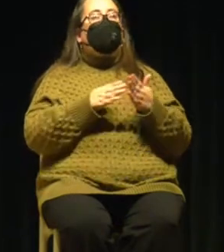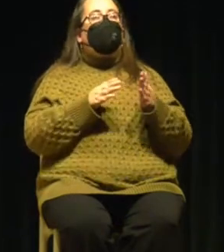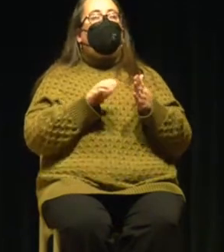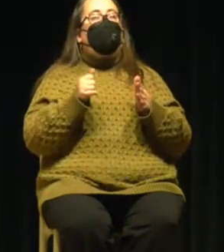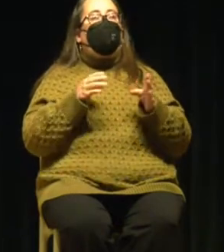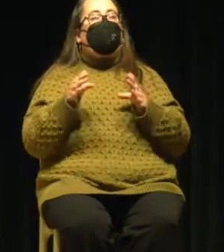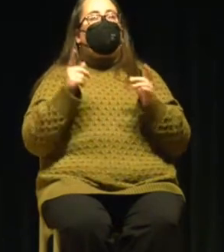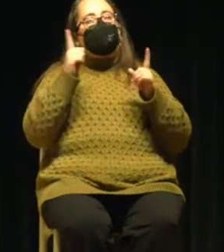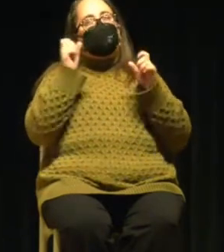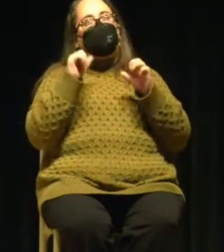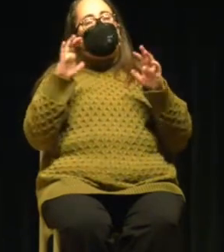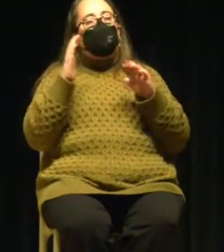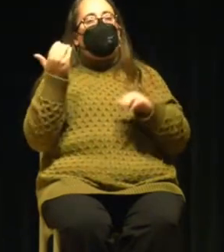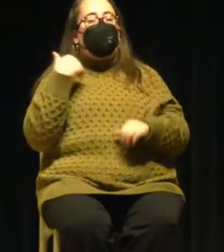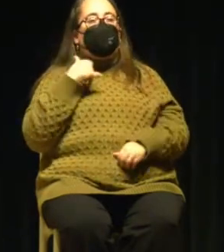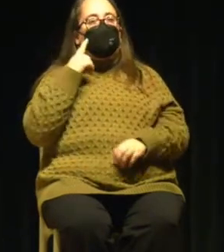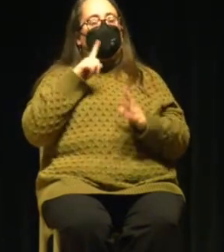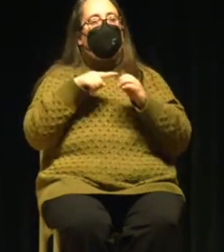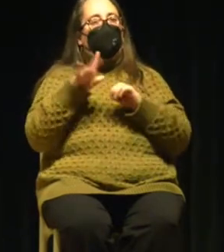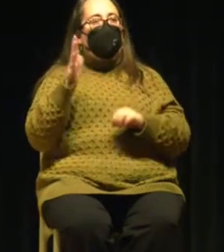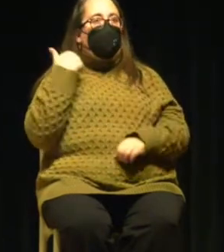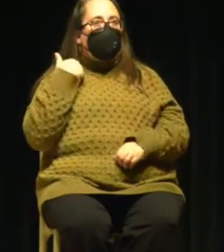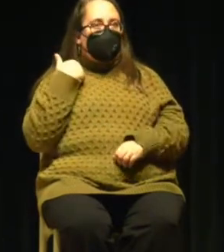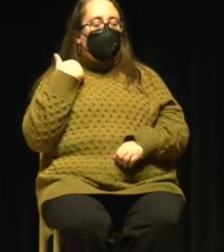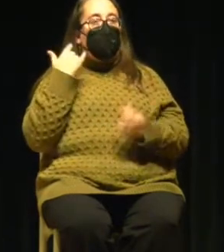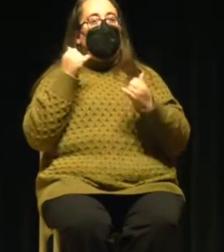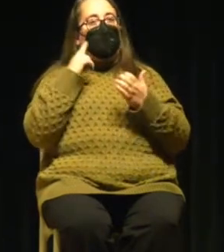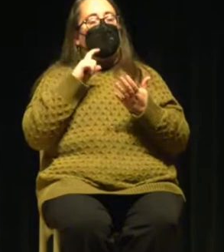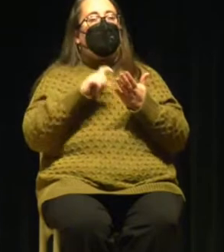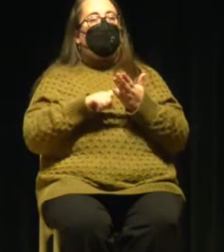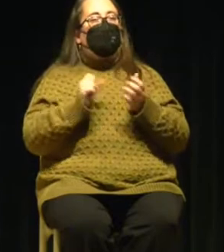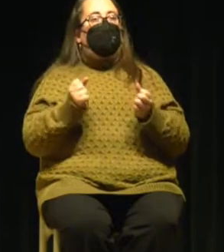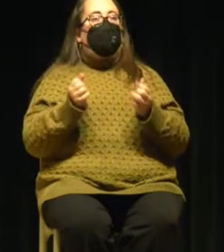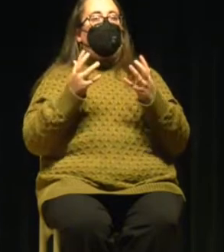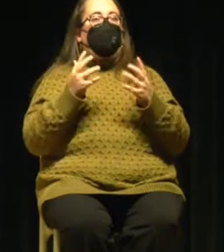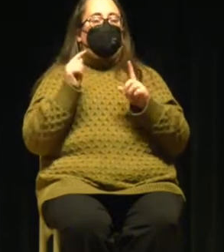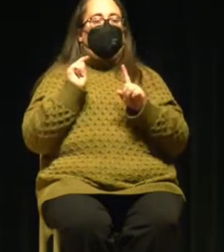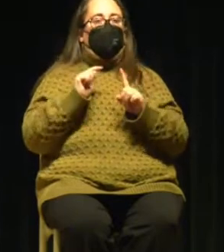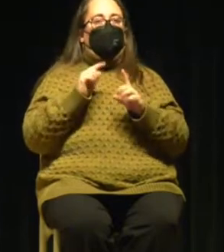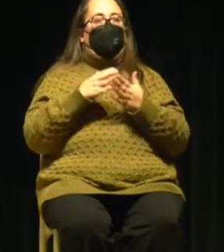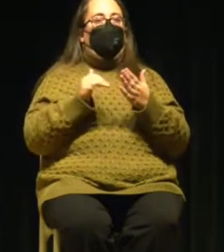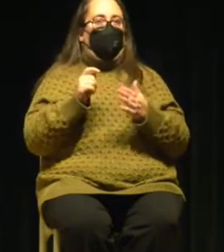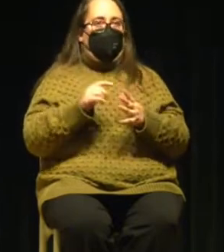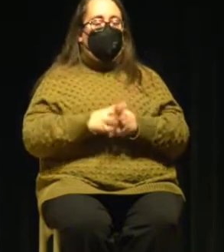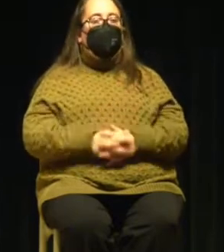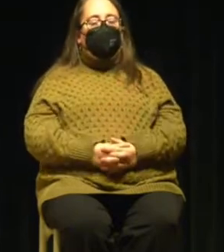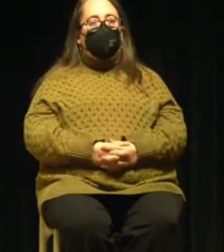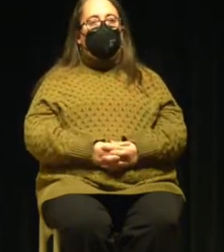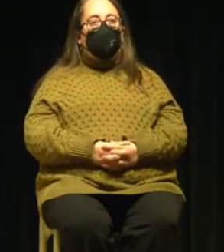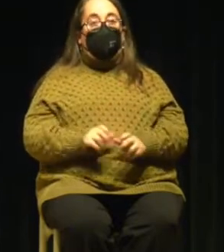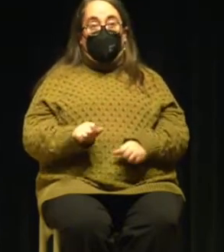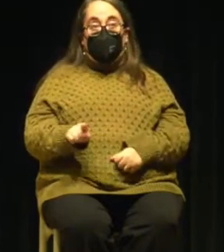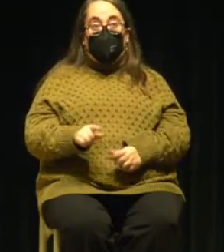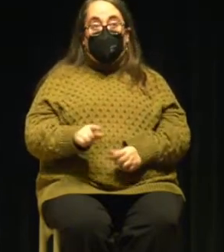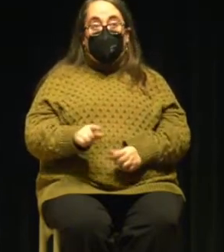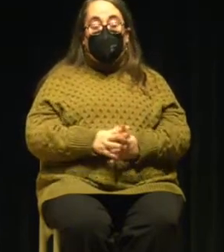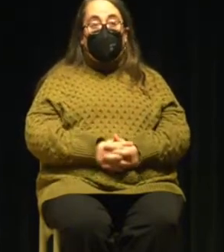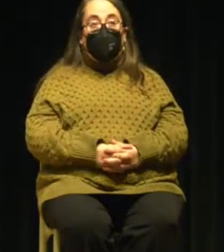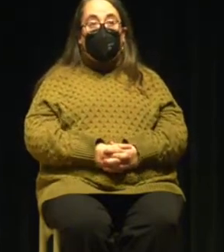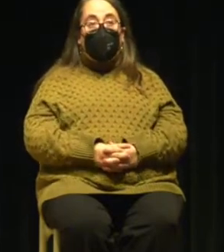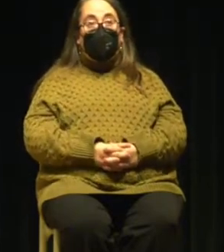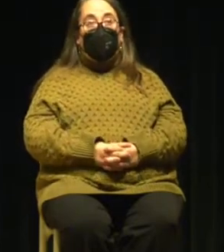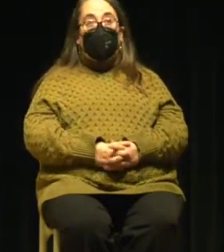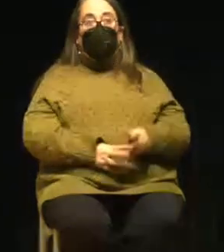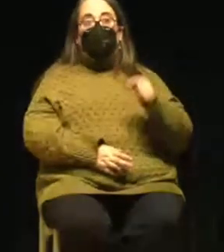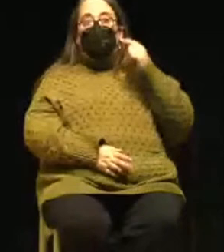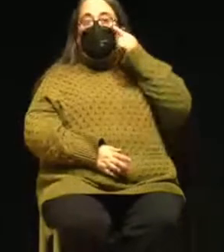to reimagine your past or start to think about your past now that you've acknowledged how much this was part of it? Or can you? I